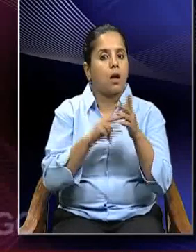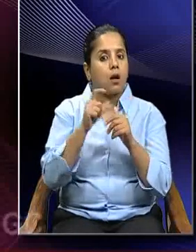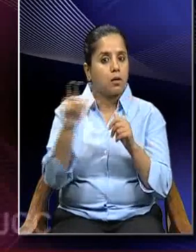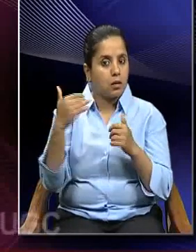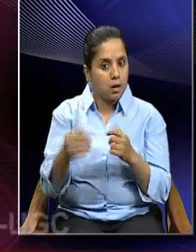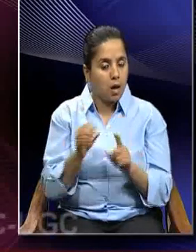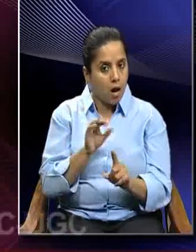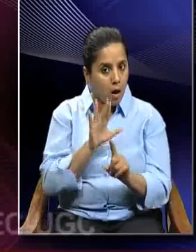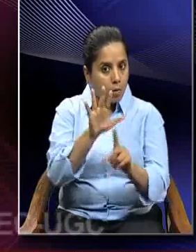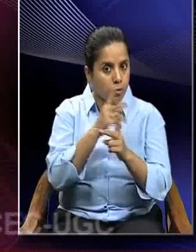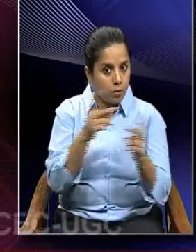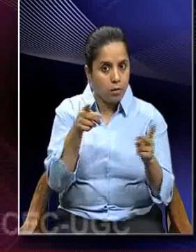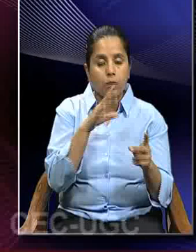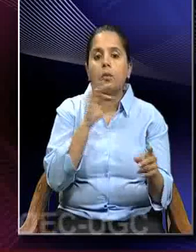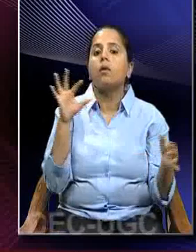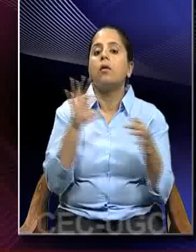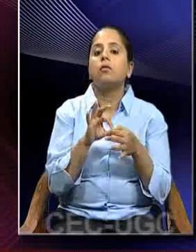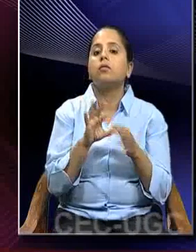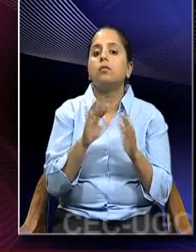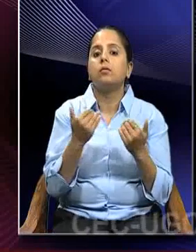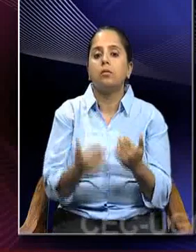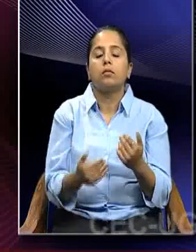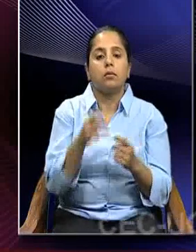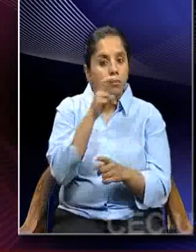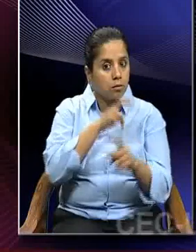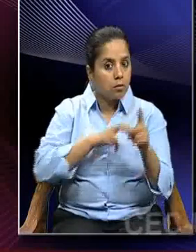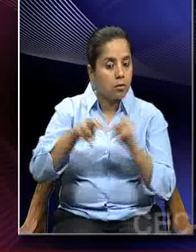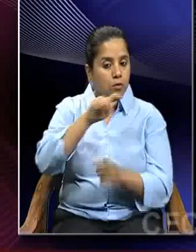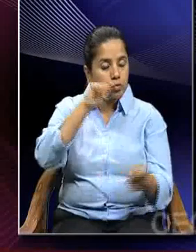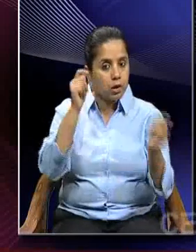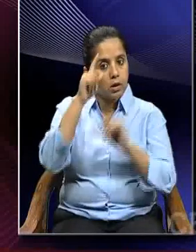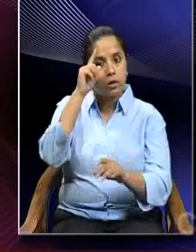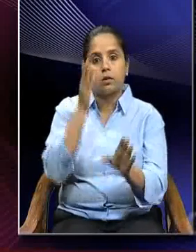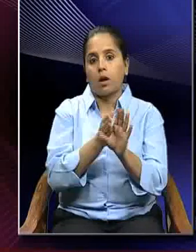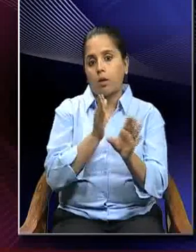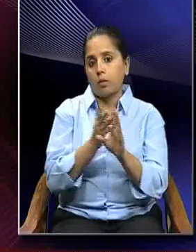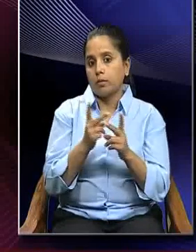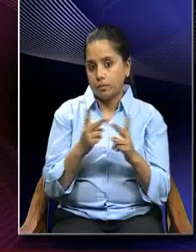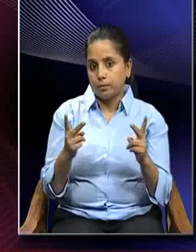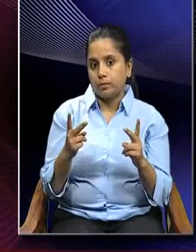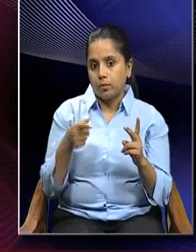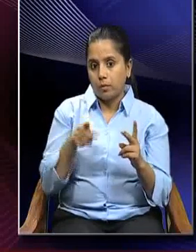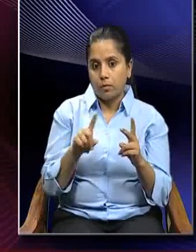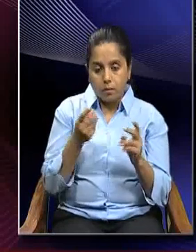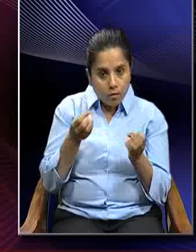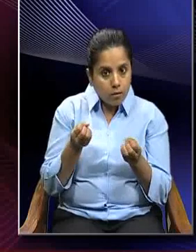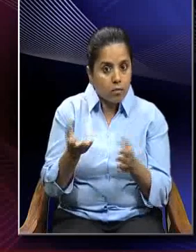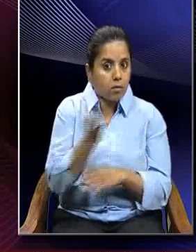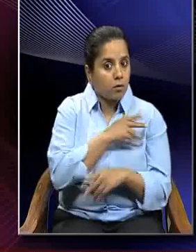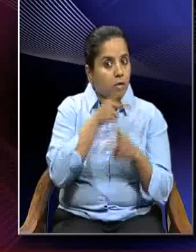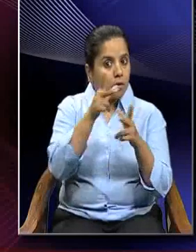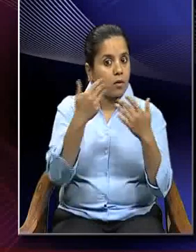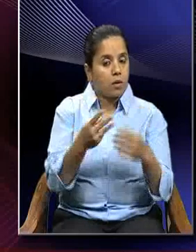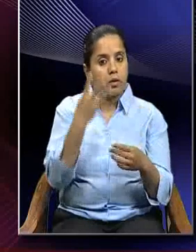traditions, they actually belong to the transcendental paradigm of psychology. At the very outset, I told you about the